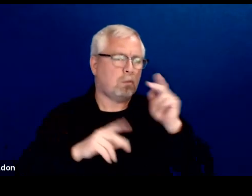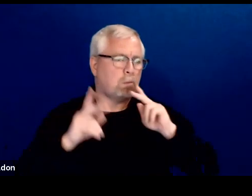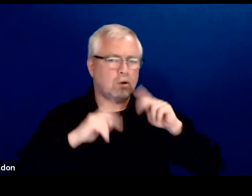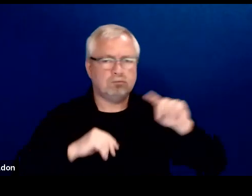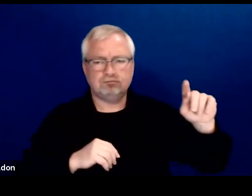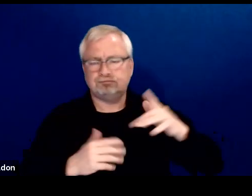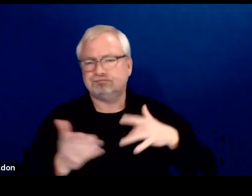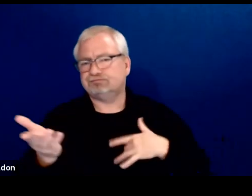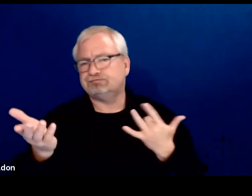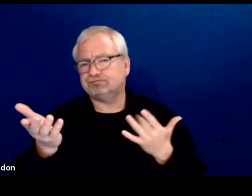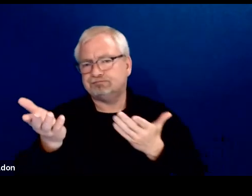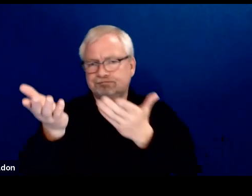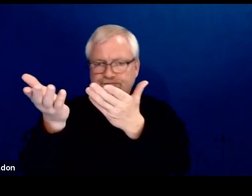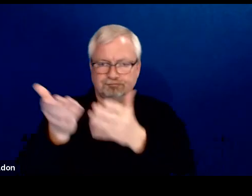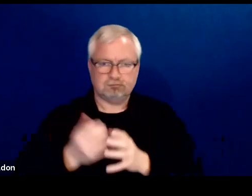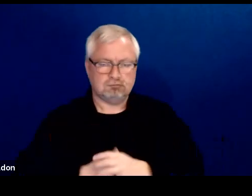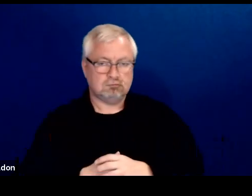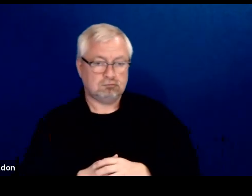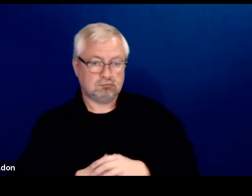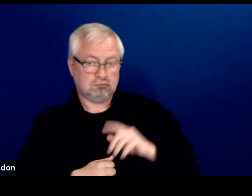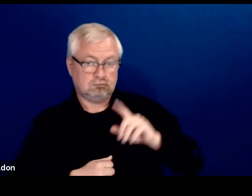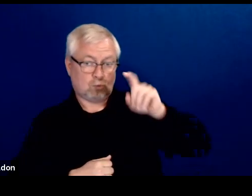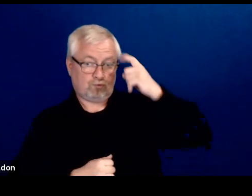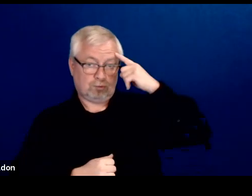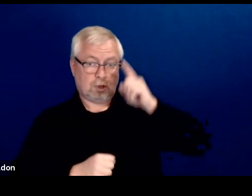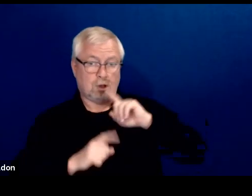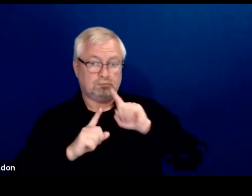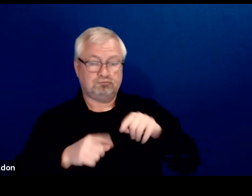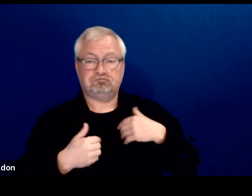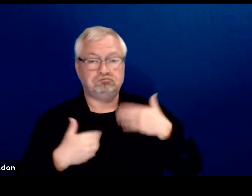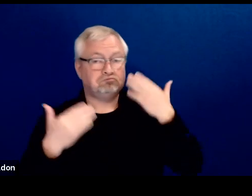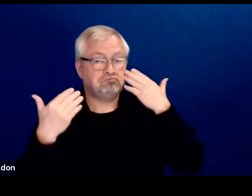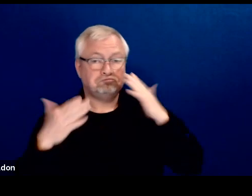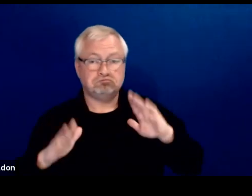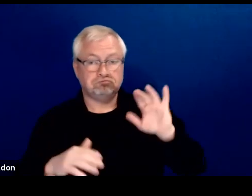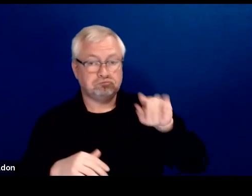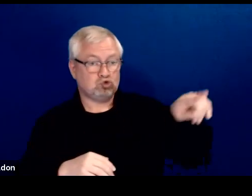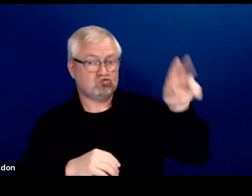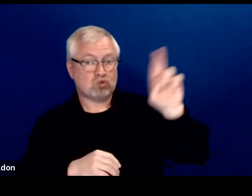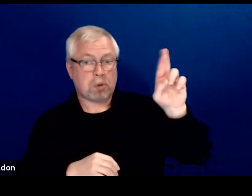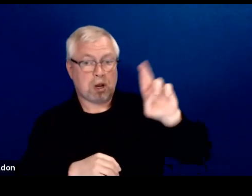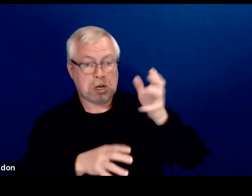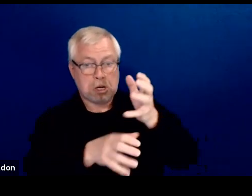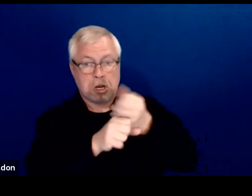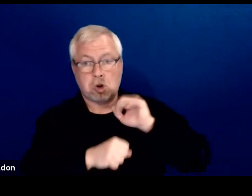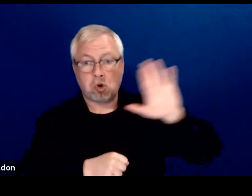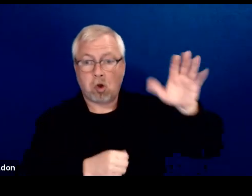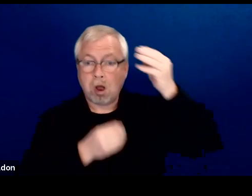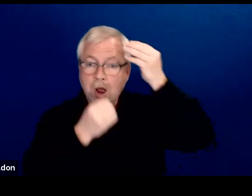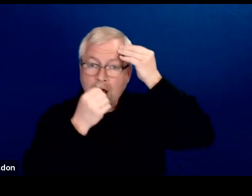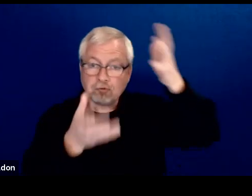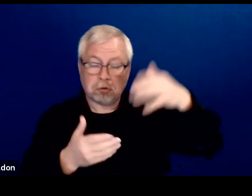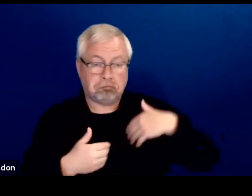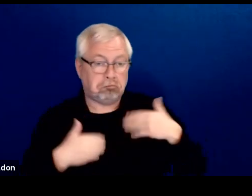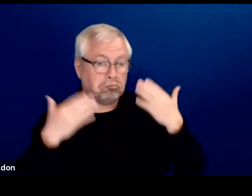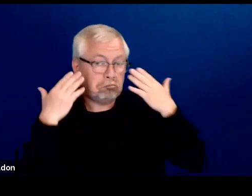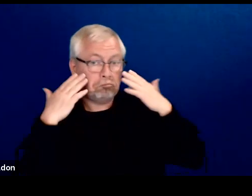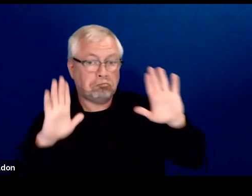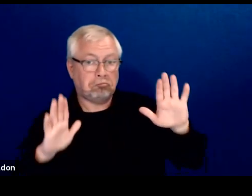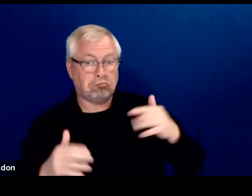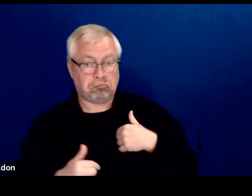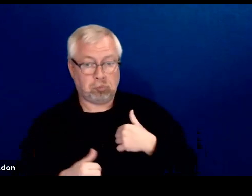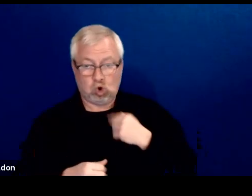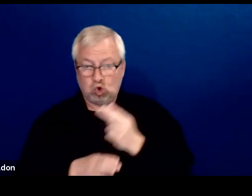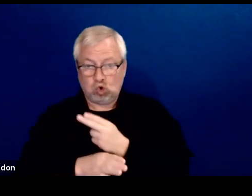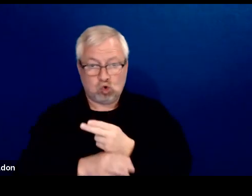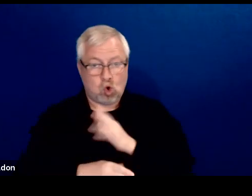Well, I don't know where this lawmaker got their information. Did they listen to the public health experts? Did they use all the things that we have? And did they hear what I said